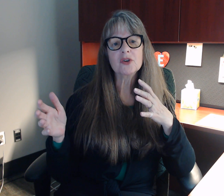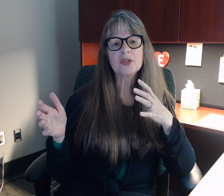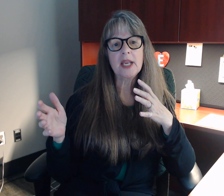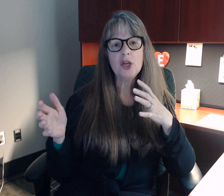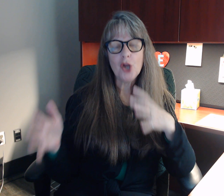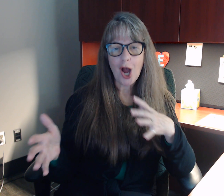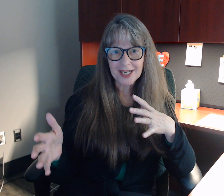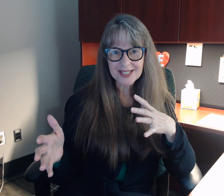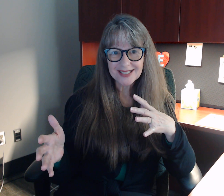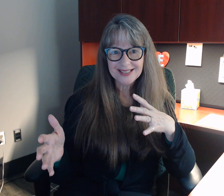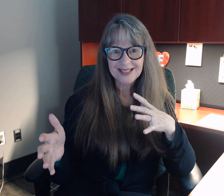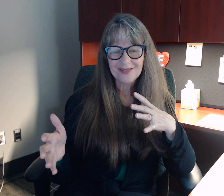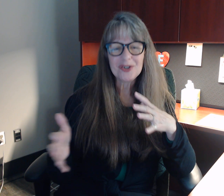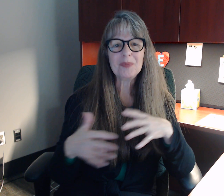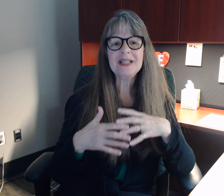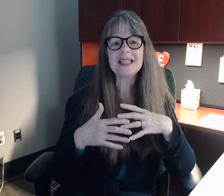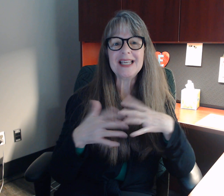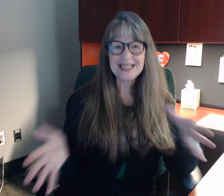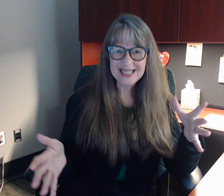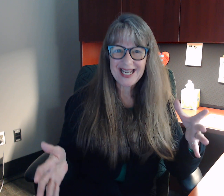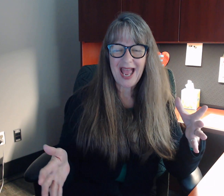say not, which means it didn't happen.